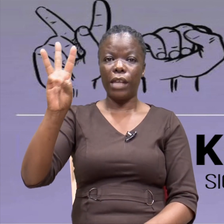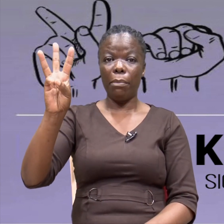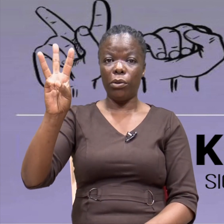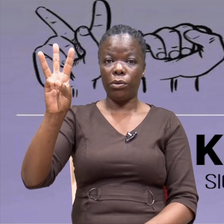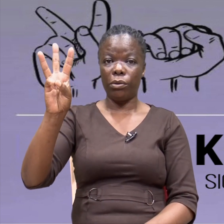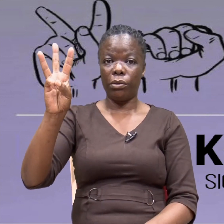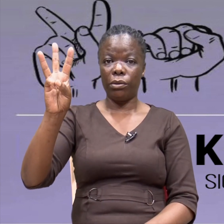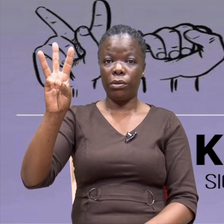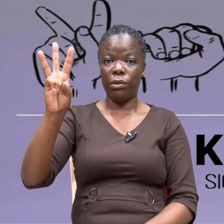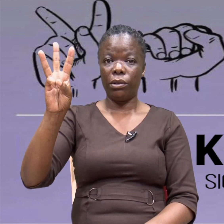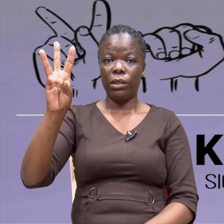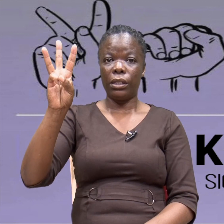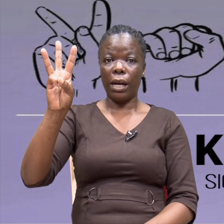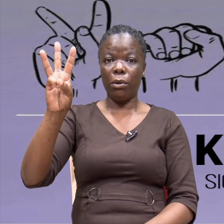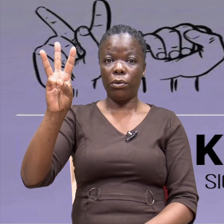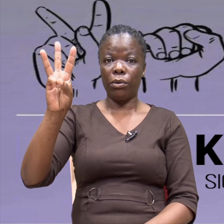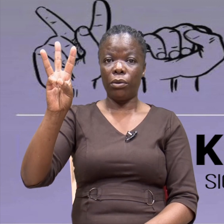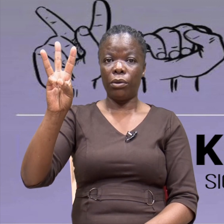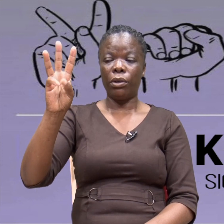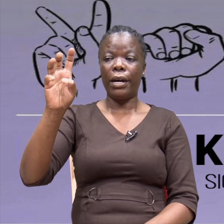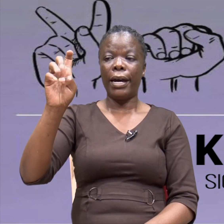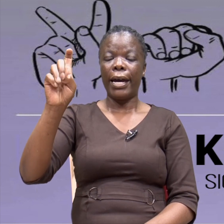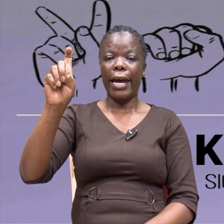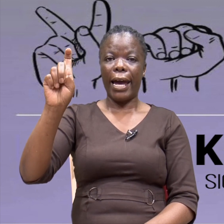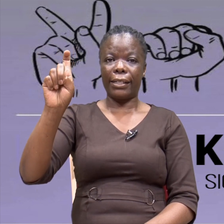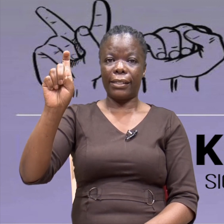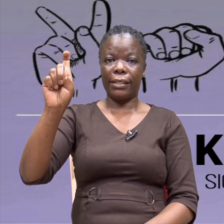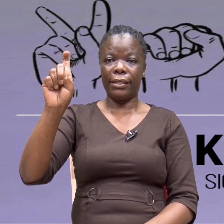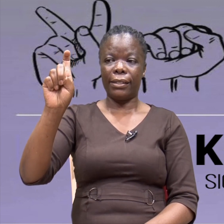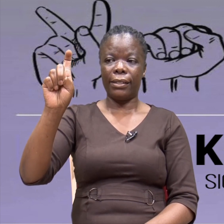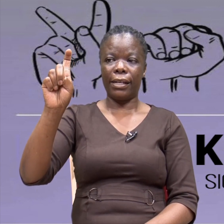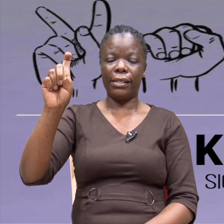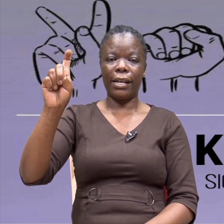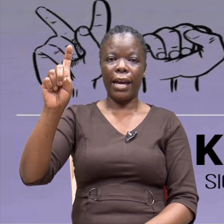W. W. X. That is an X.